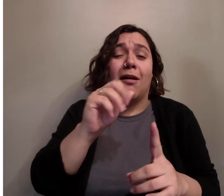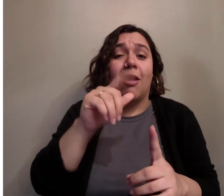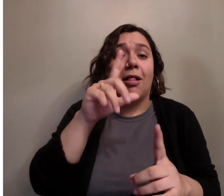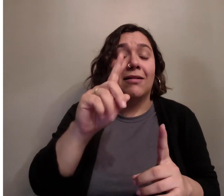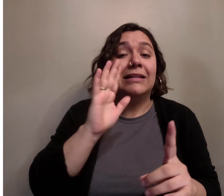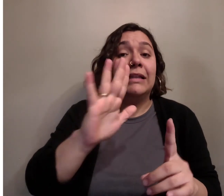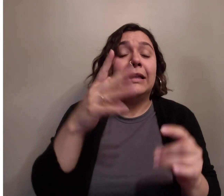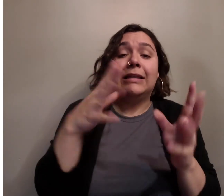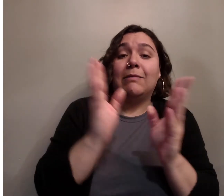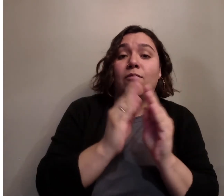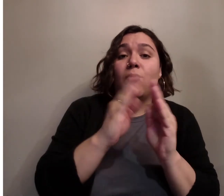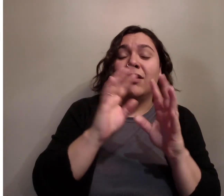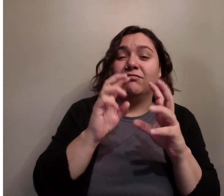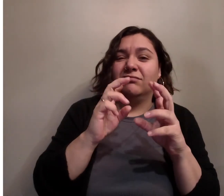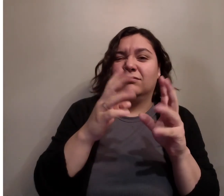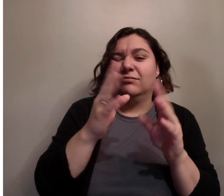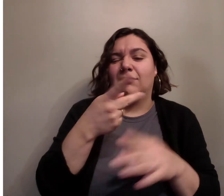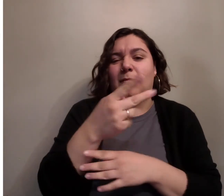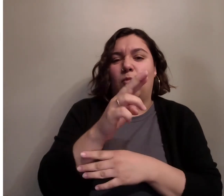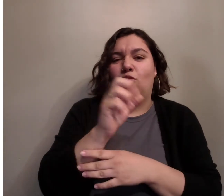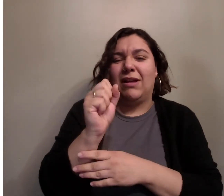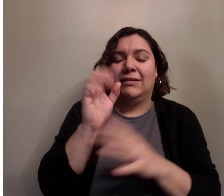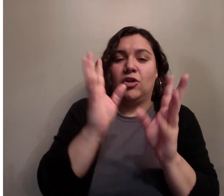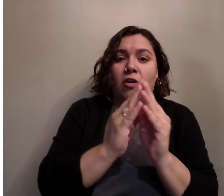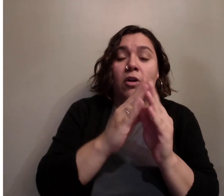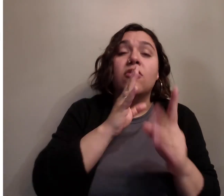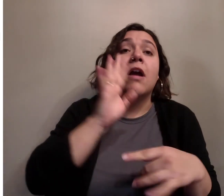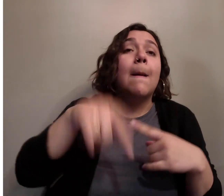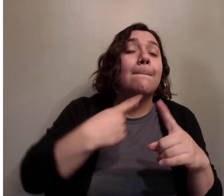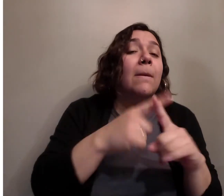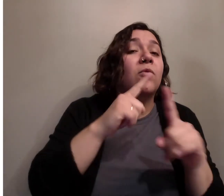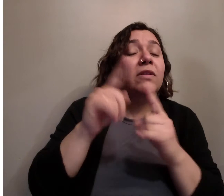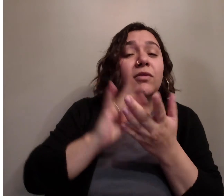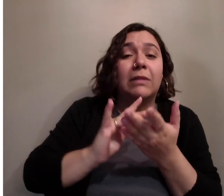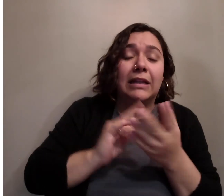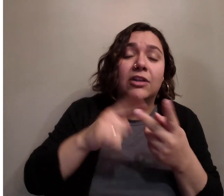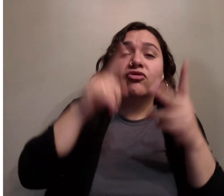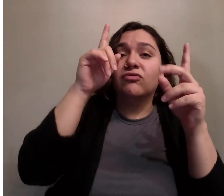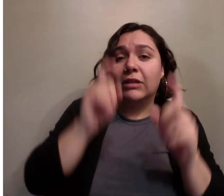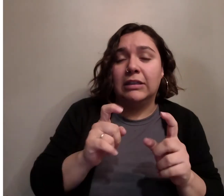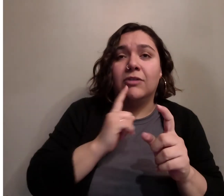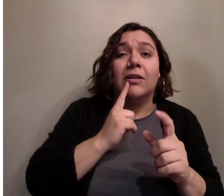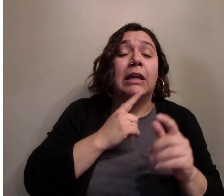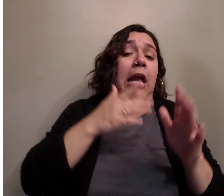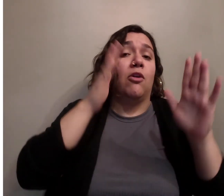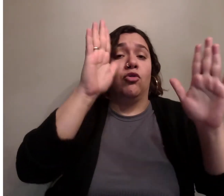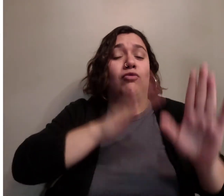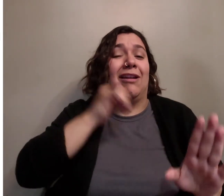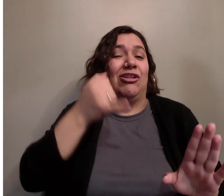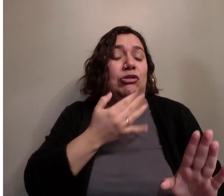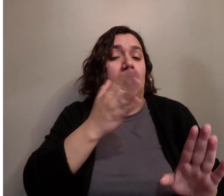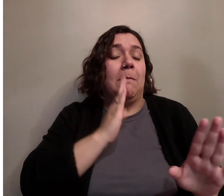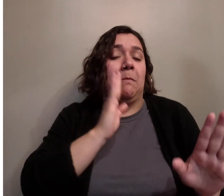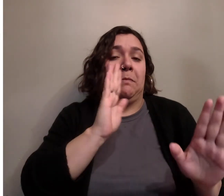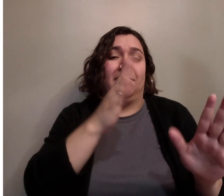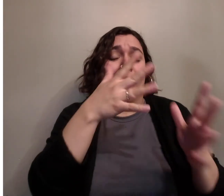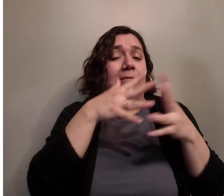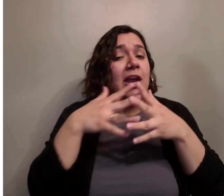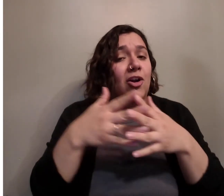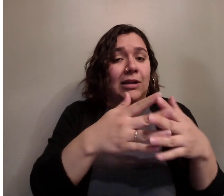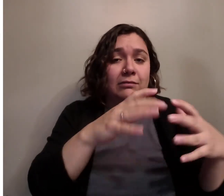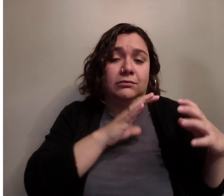of Donald at his press conference talking about, you know, different medications, testing, how great a